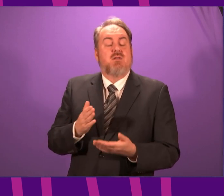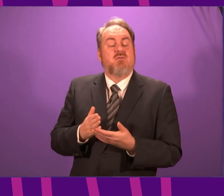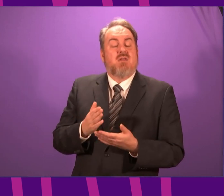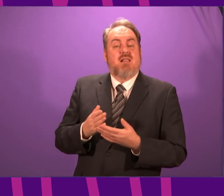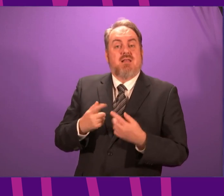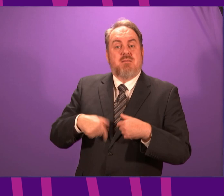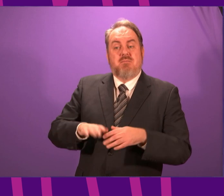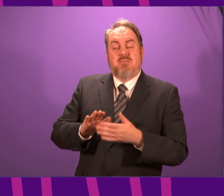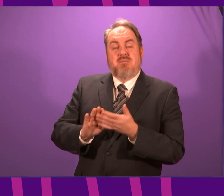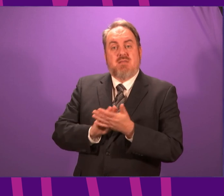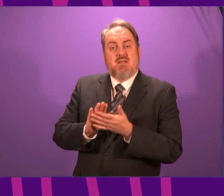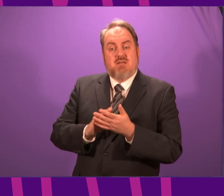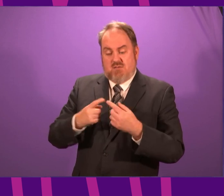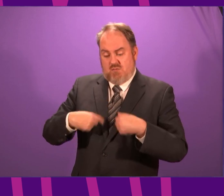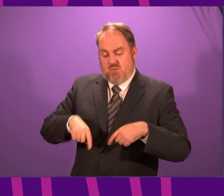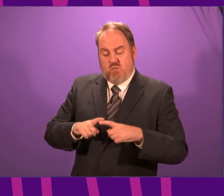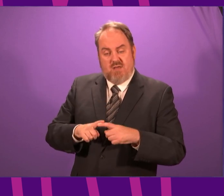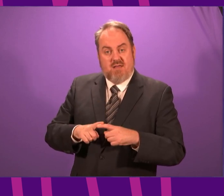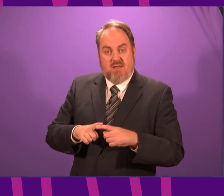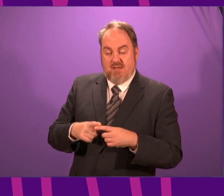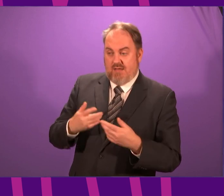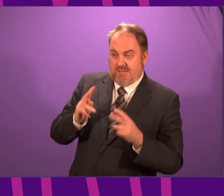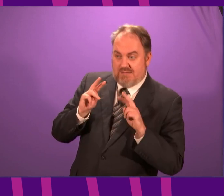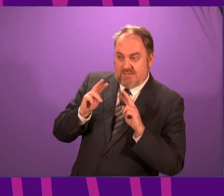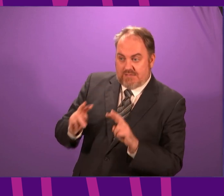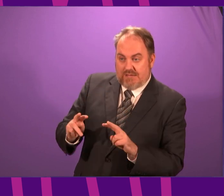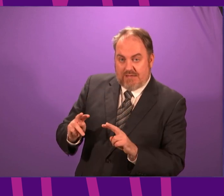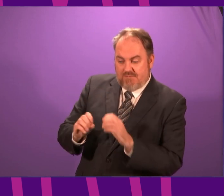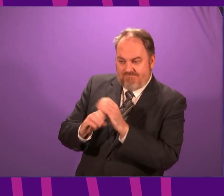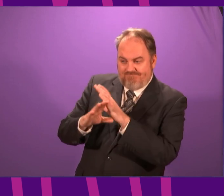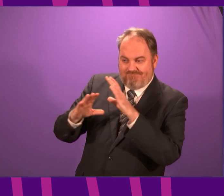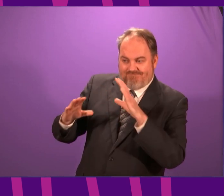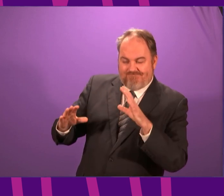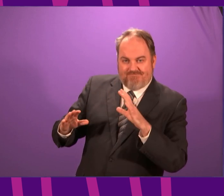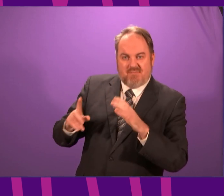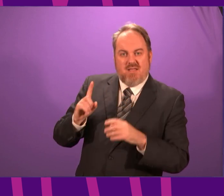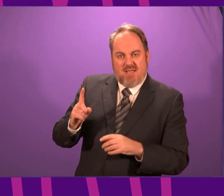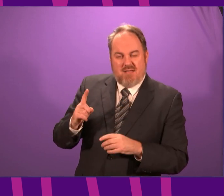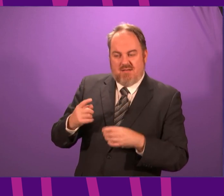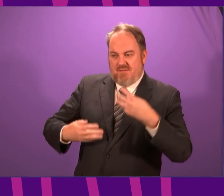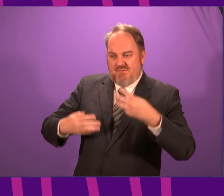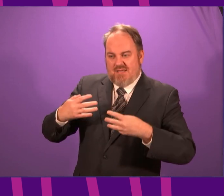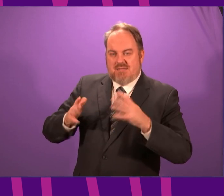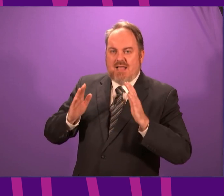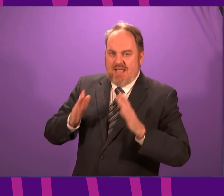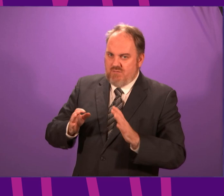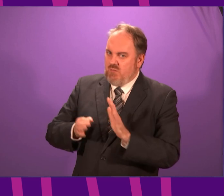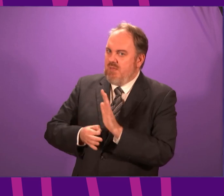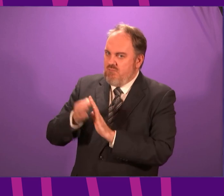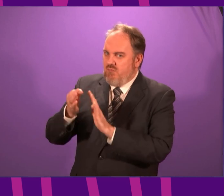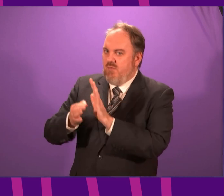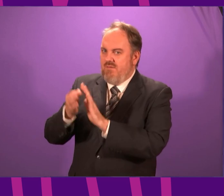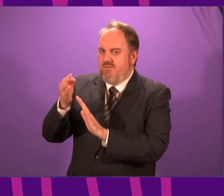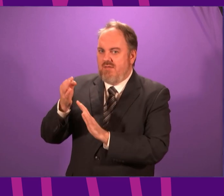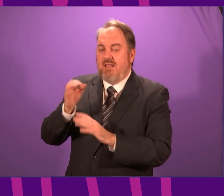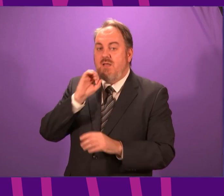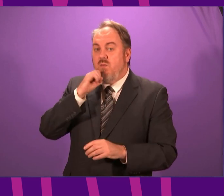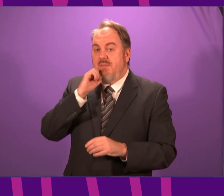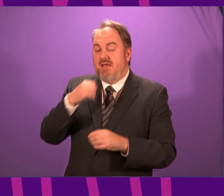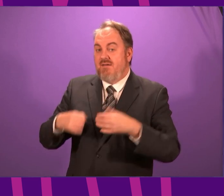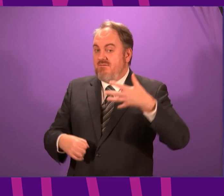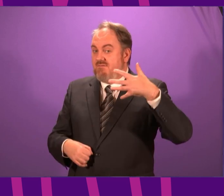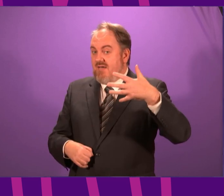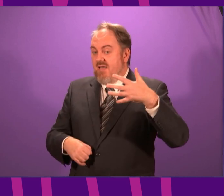proved. First Minister said that there are early signs that it is looking to improve figures, and we're now going to move to a new five-tier